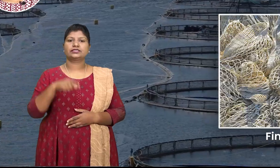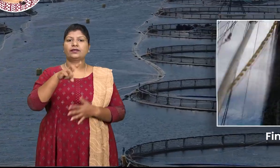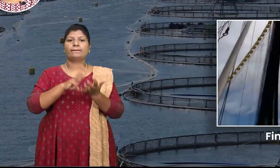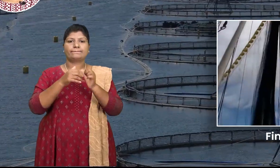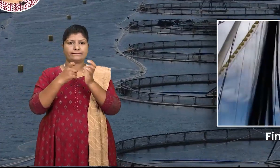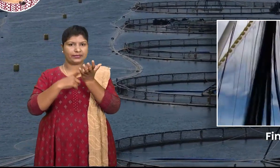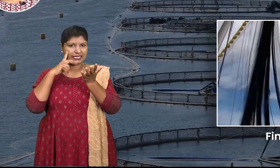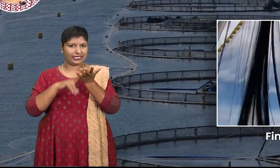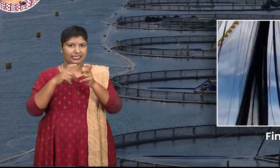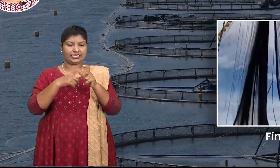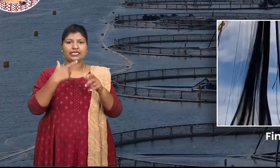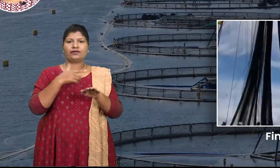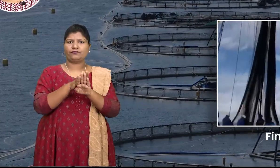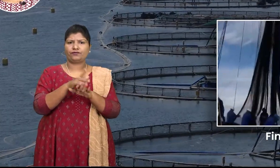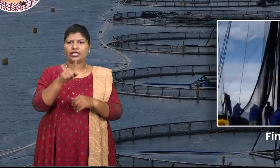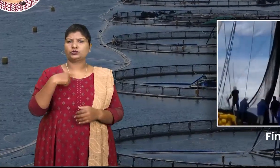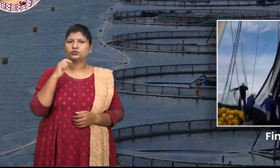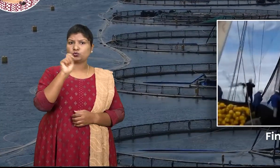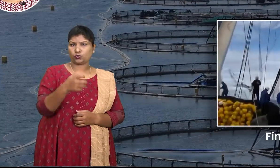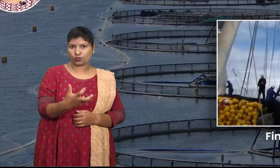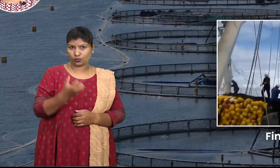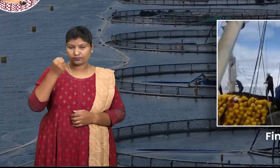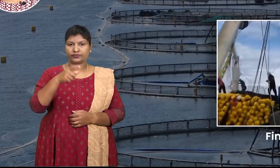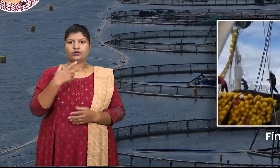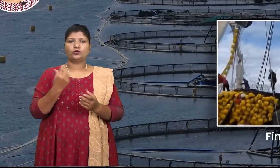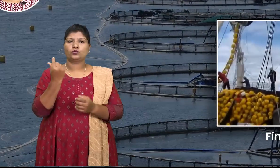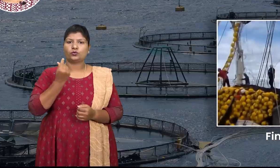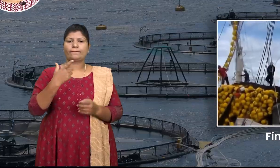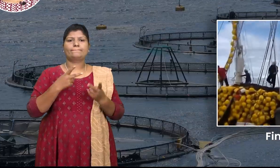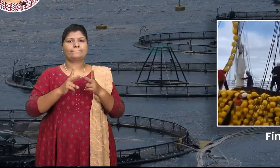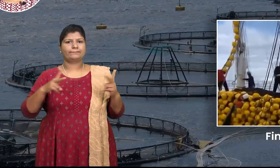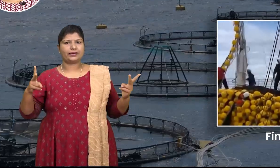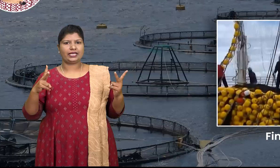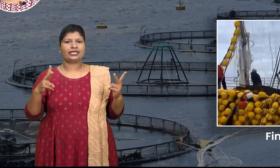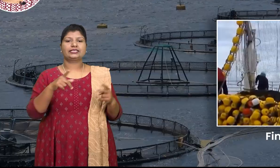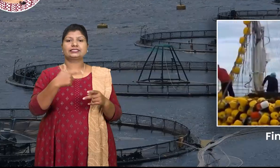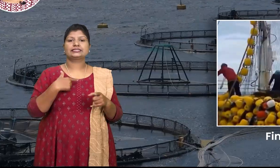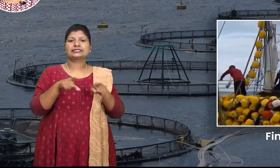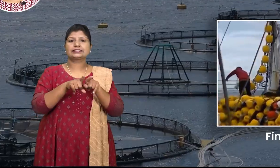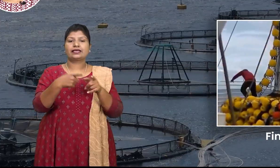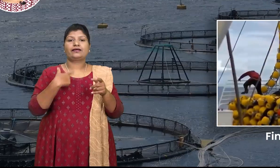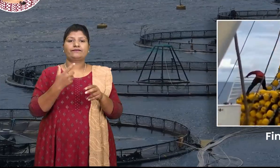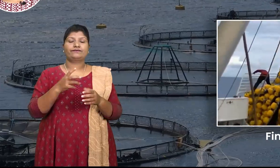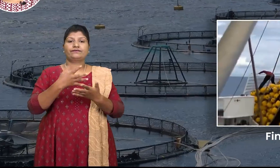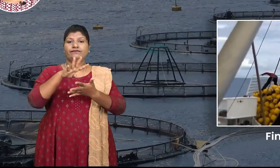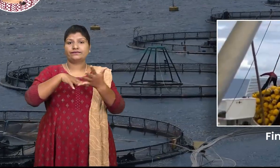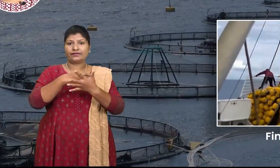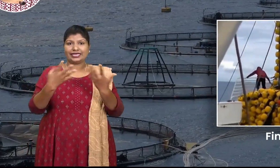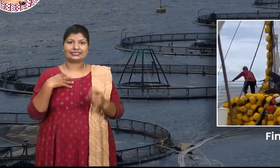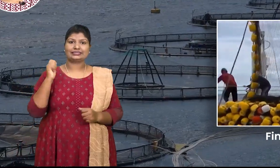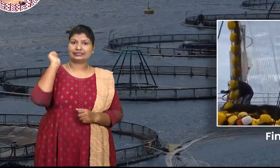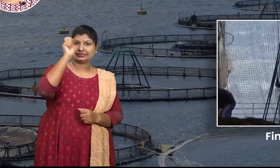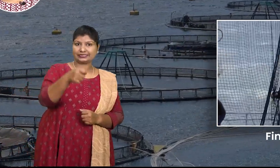Marine fish are caught using many kinds of fishing nets through fishing